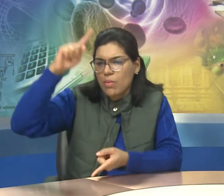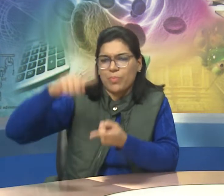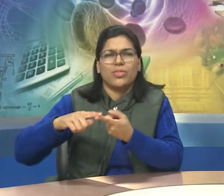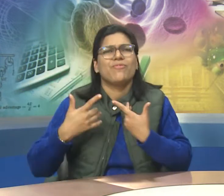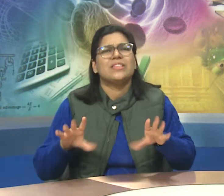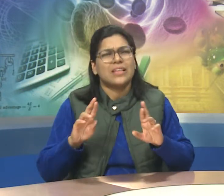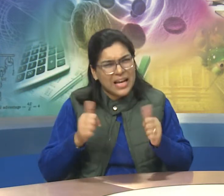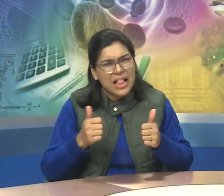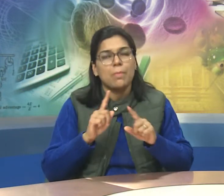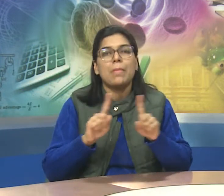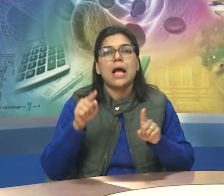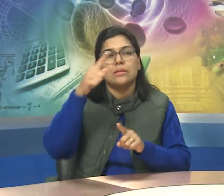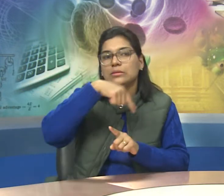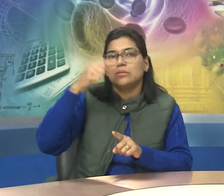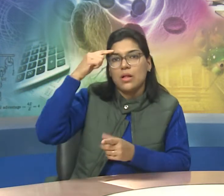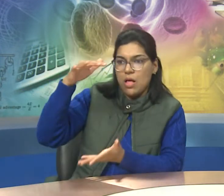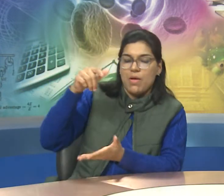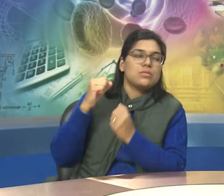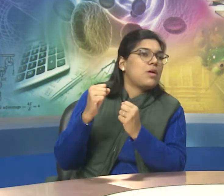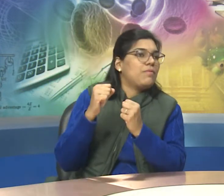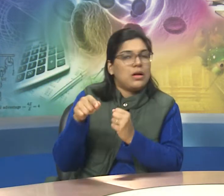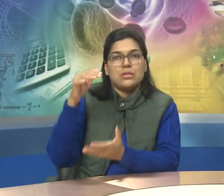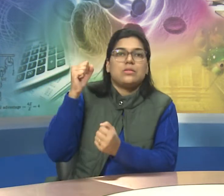And step by step, we can finish any task.